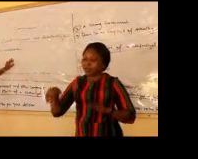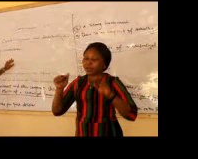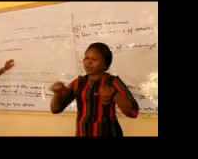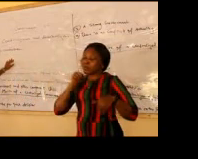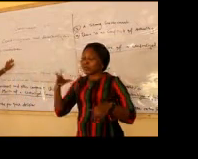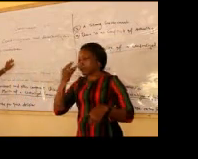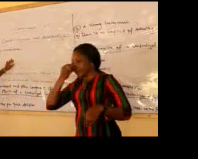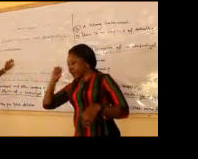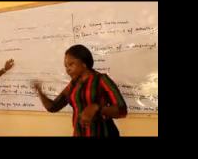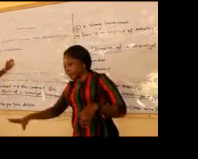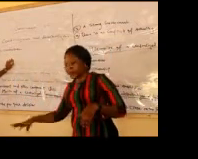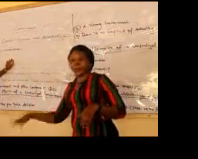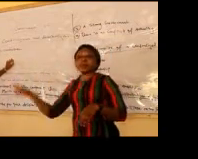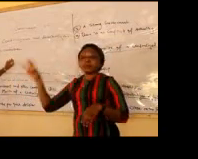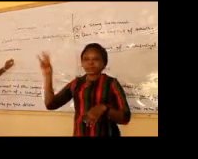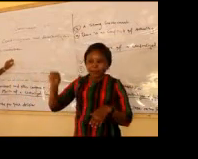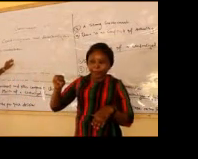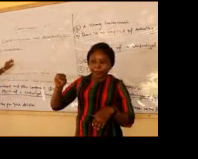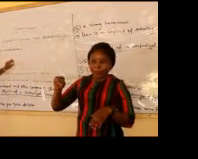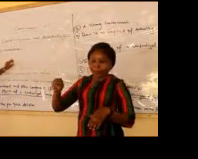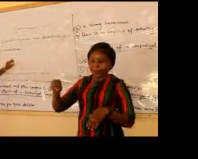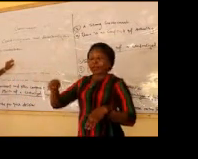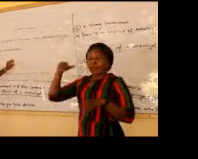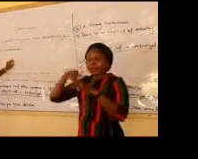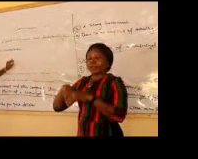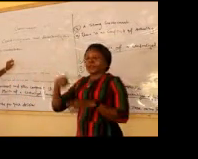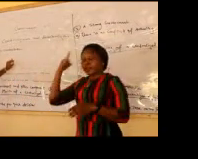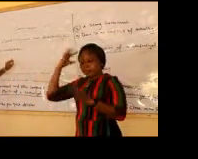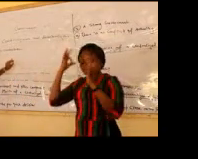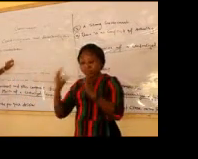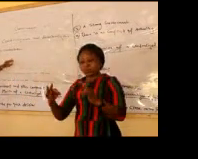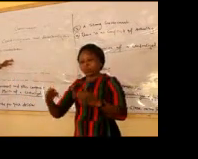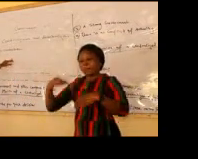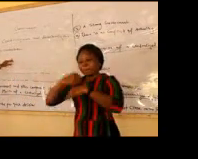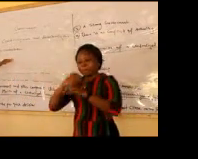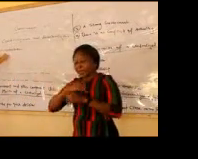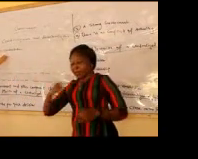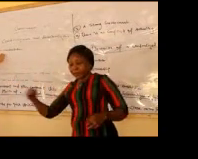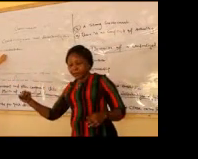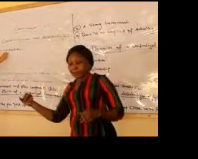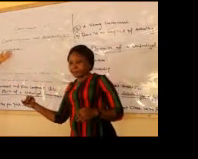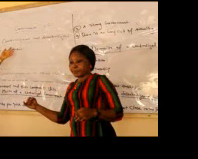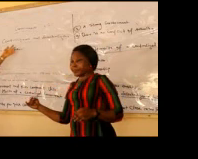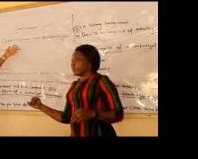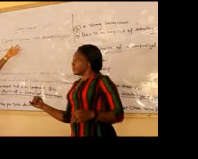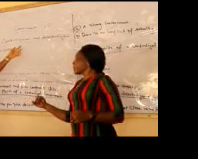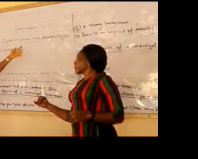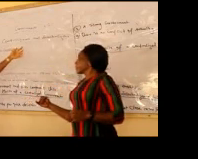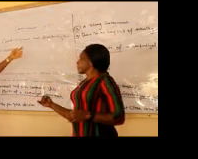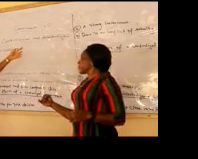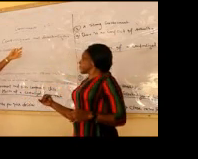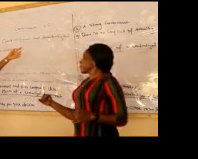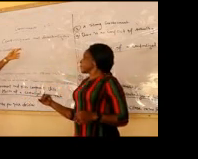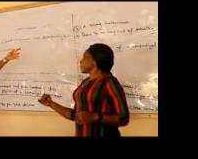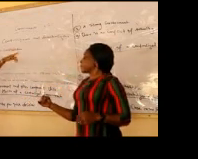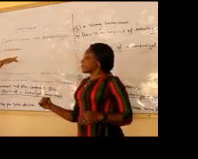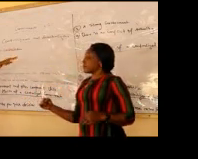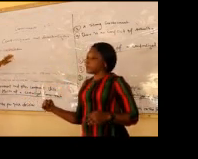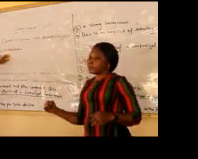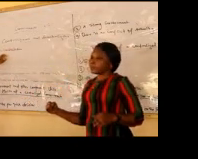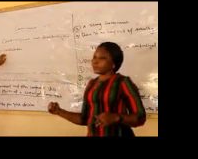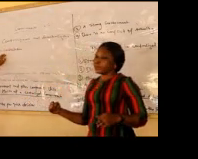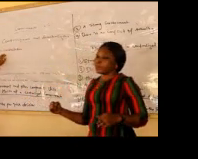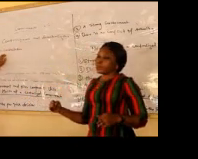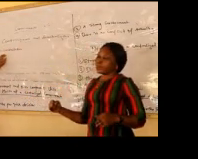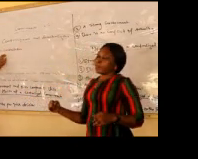what? The local government when it comes to what? Decision making. So that is why we said that a